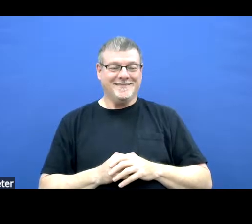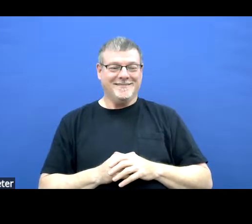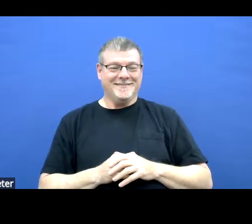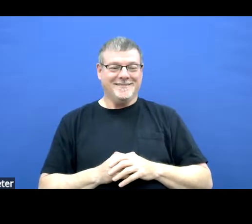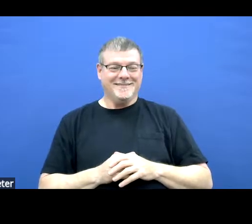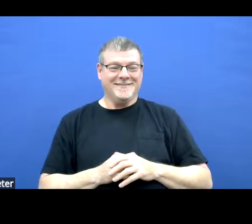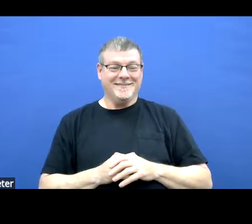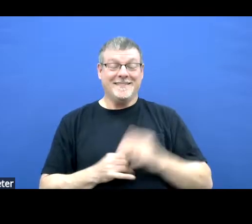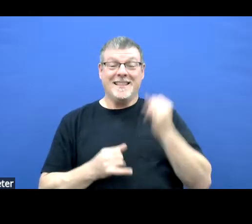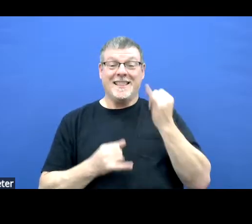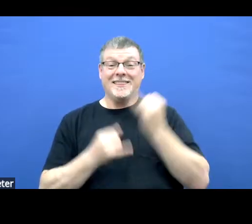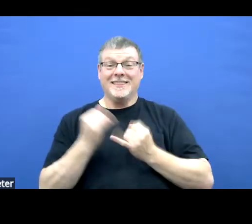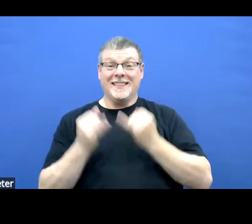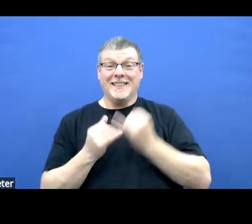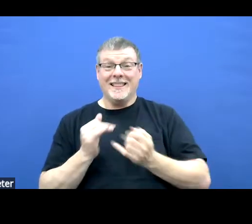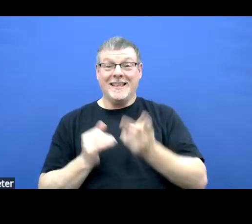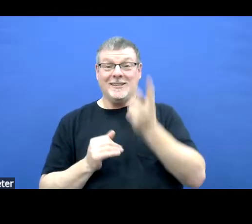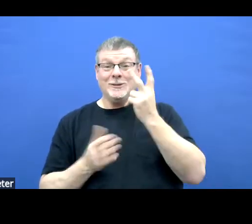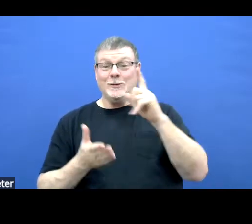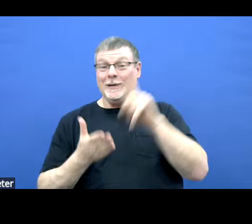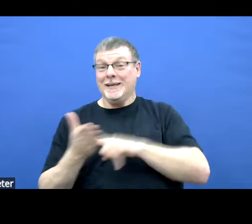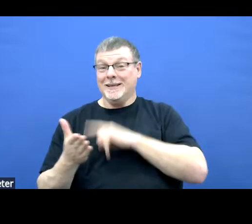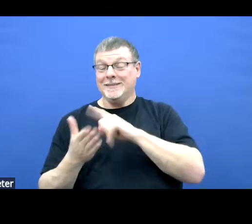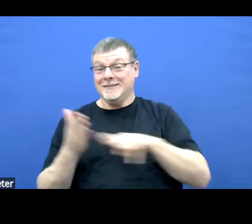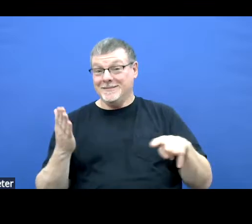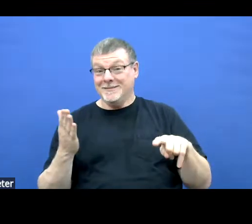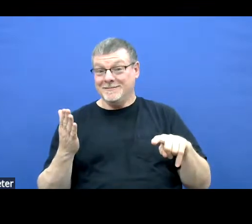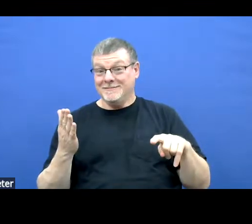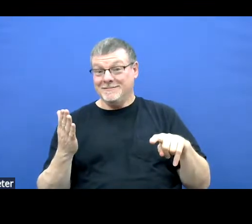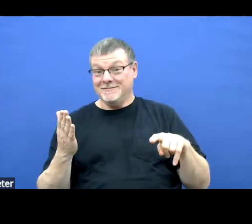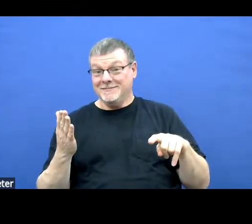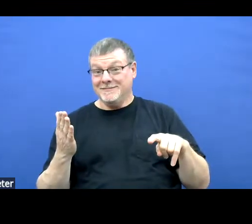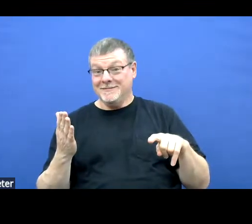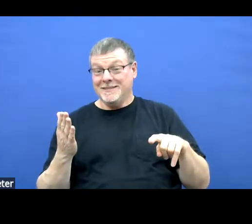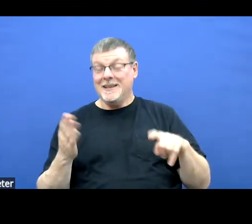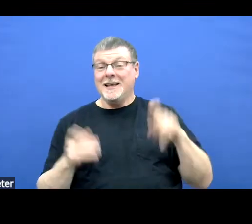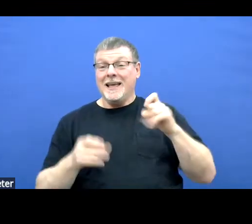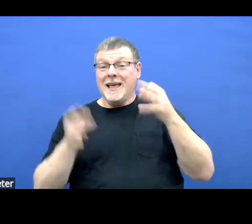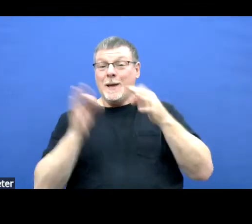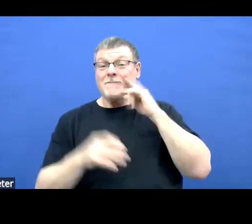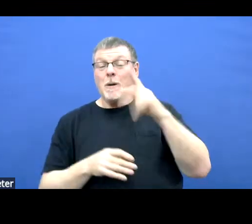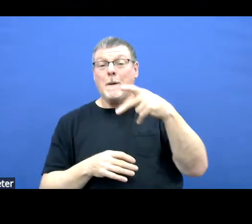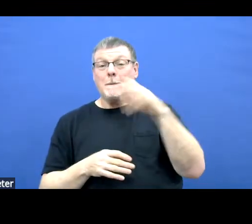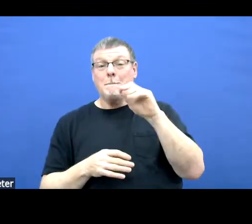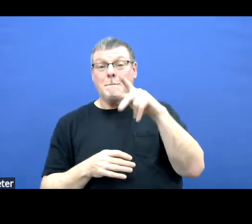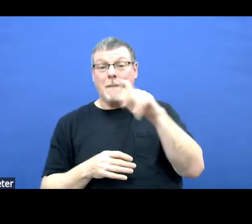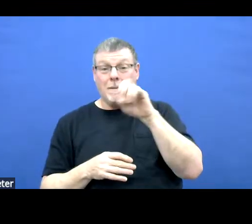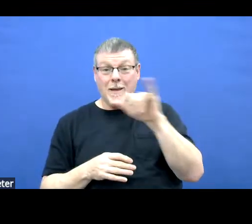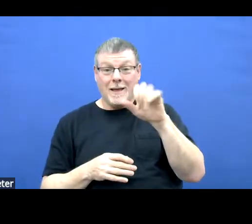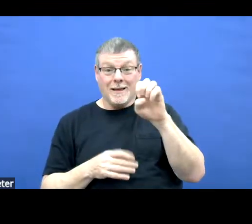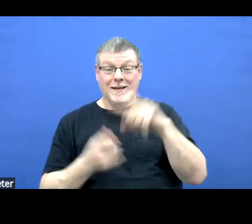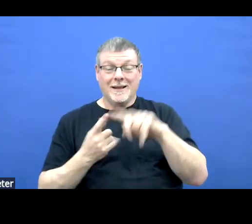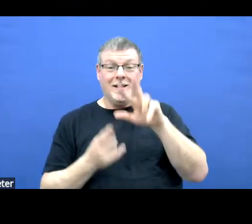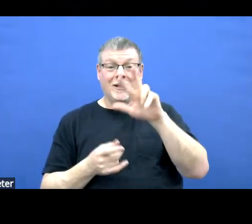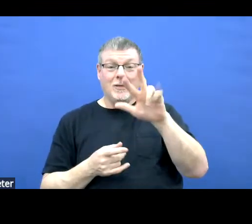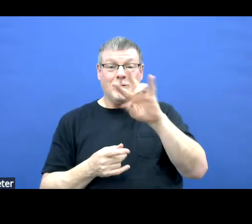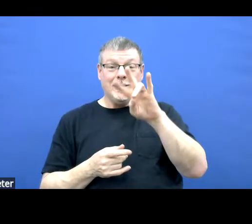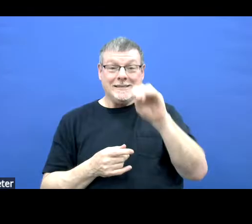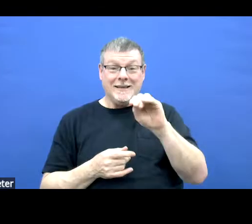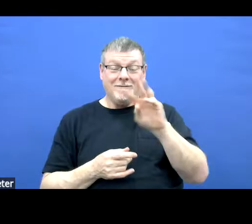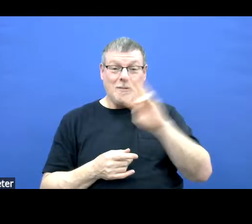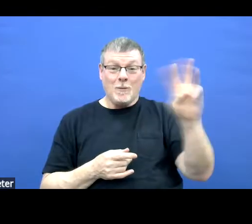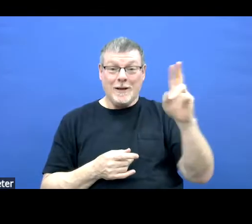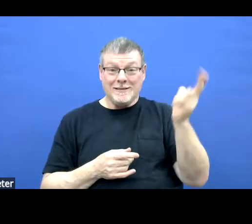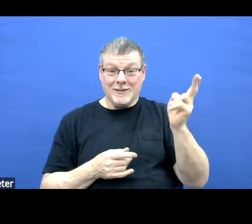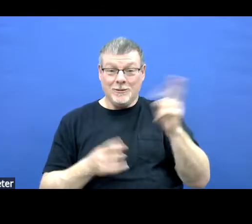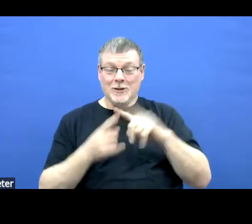the last 2 are canceled. We had a hearing for Popeye's Restaurant at 3070 West Henrietta Road to fix